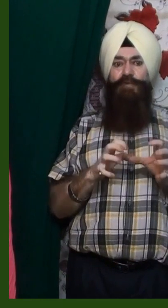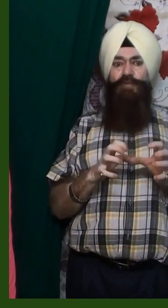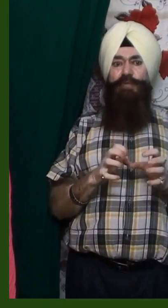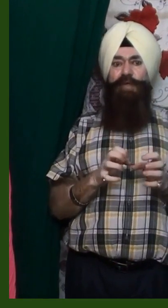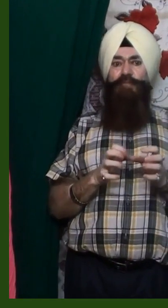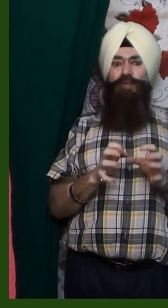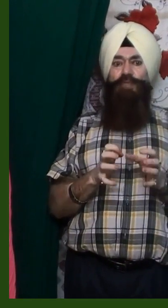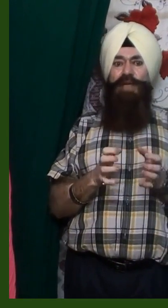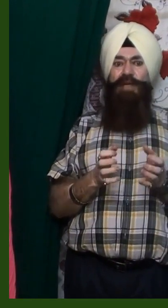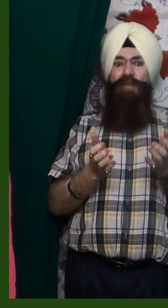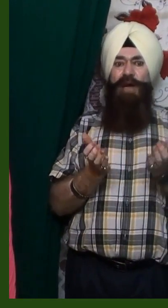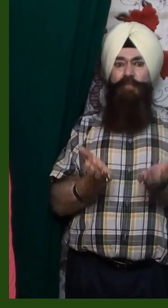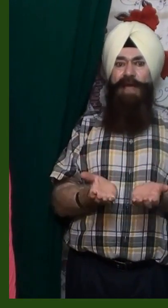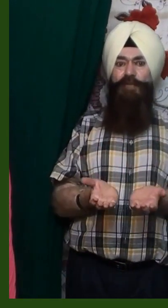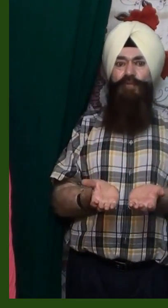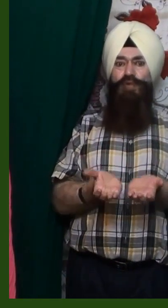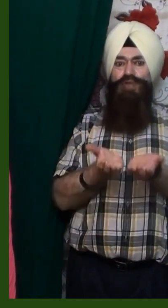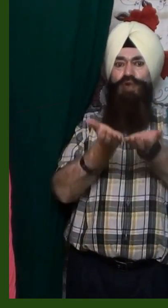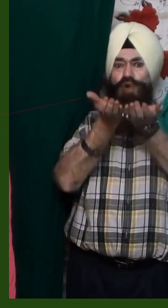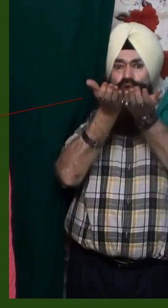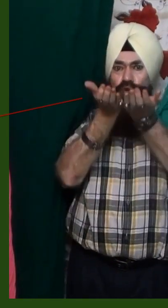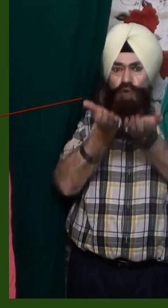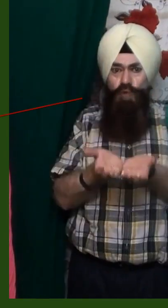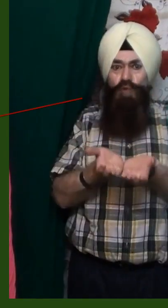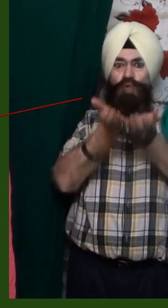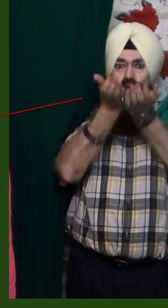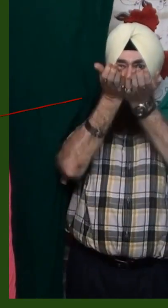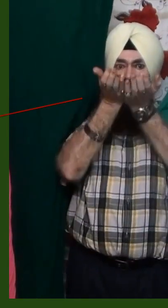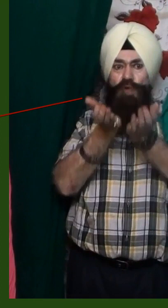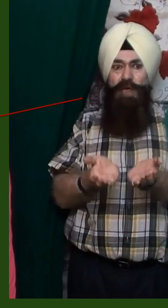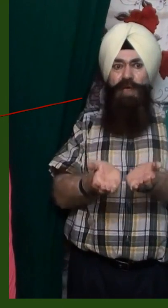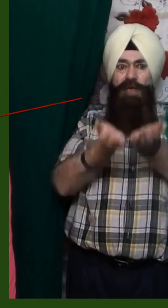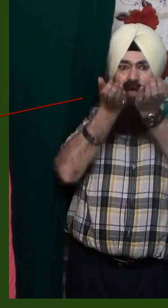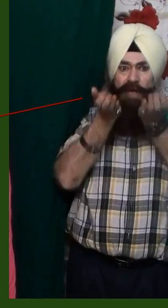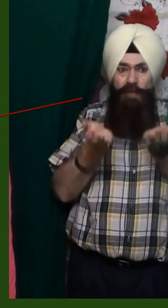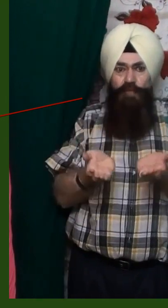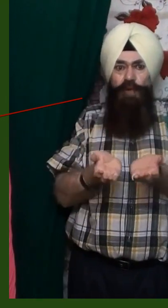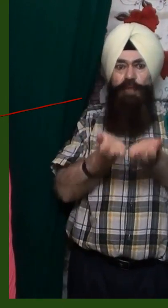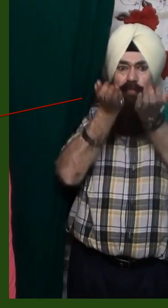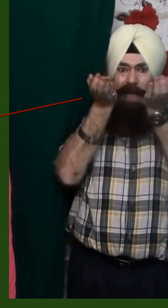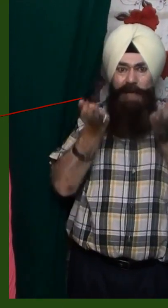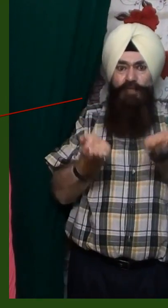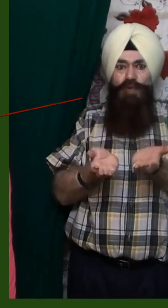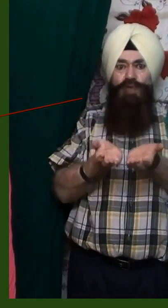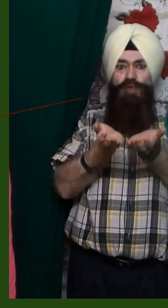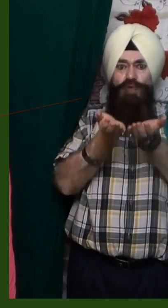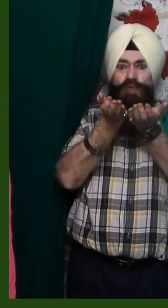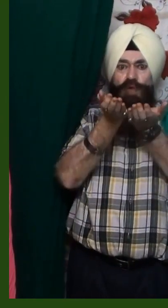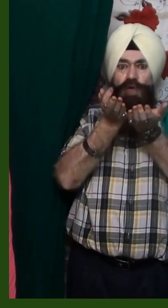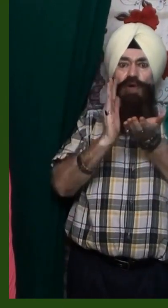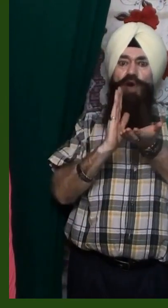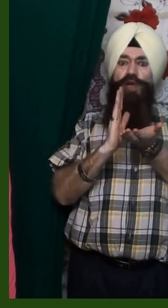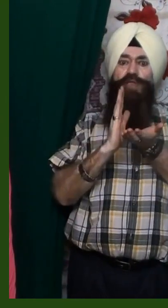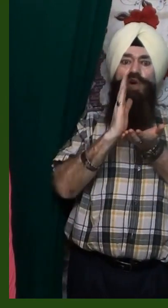Since the ground would be applying a force onto you, okay, ground would be applying a force onto